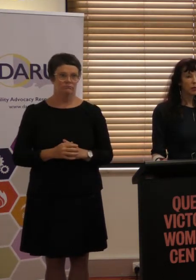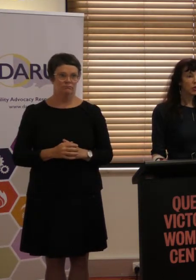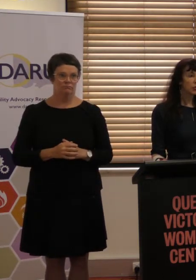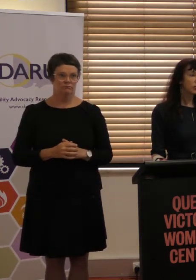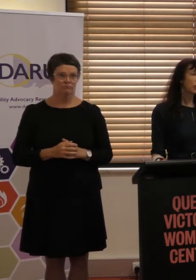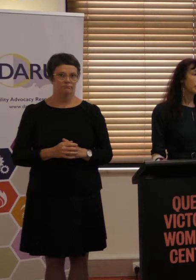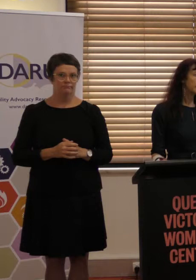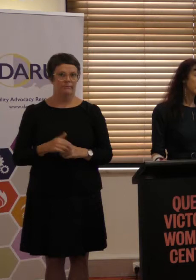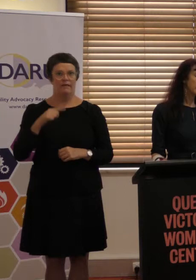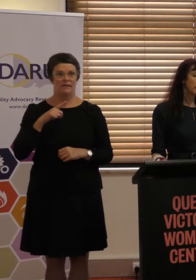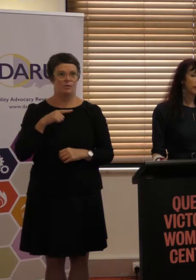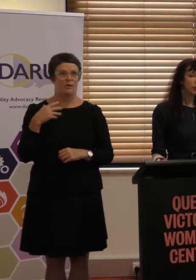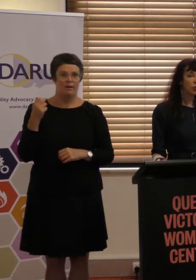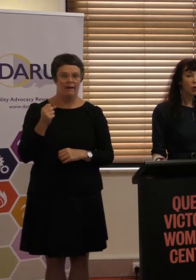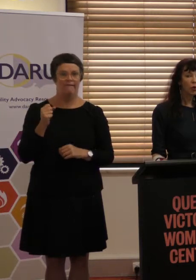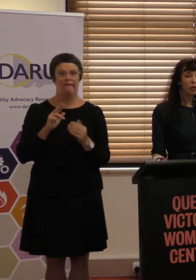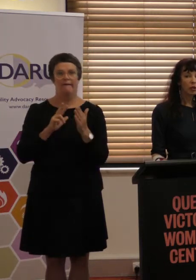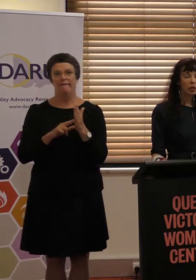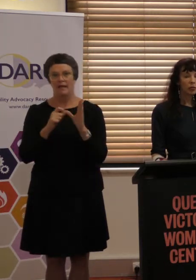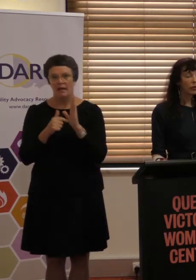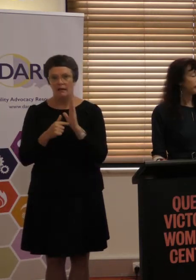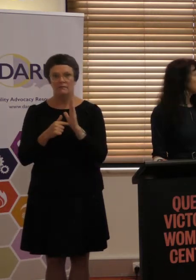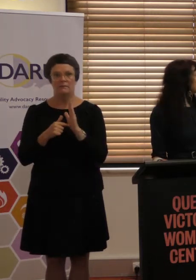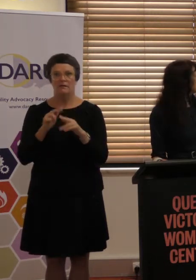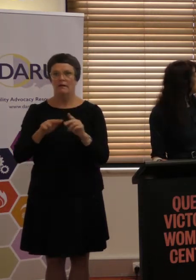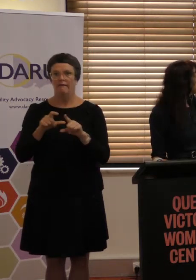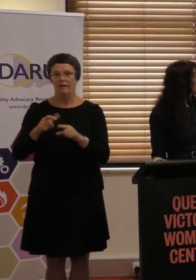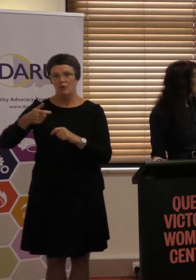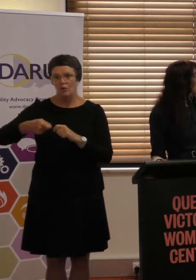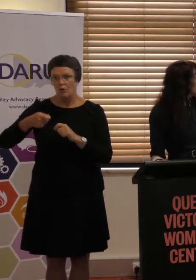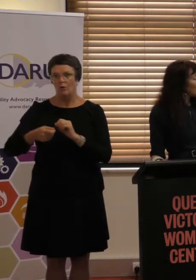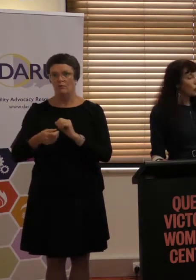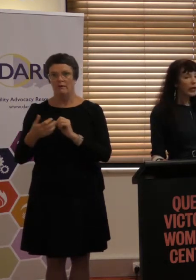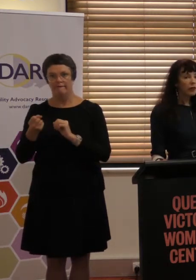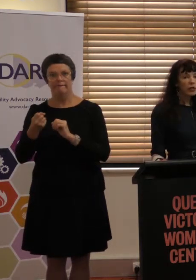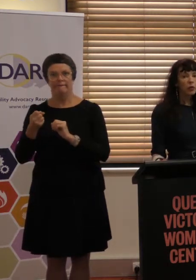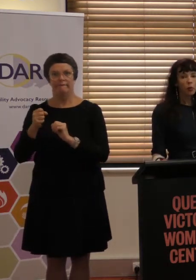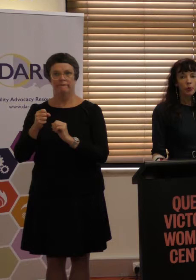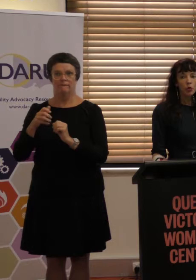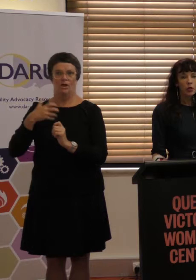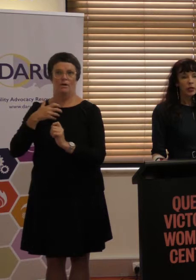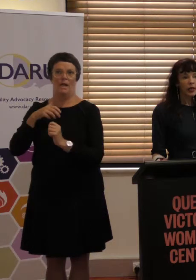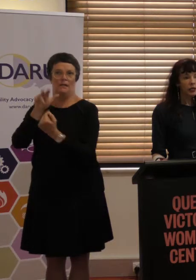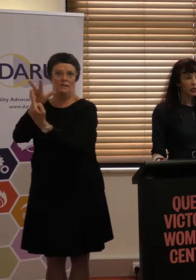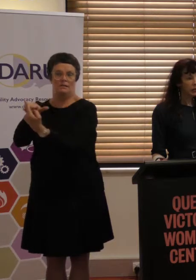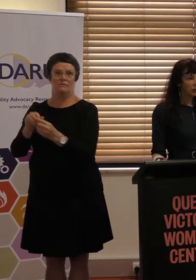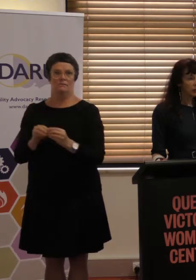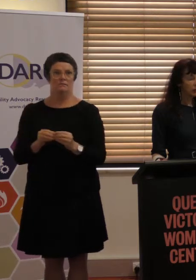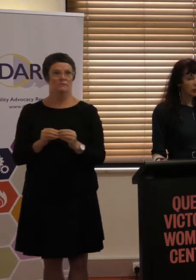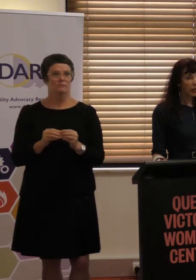rights commissions, going to VCAT and the federal court prolifically. We have the Equal Opportunity